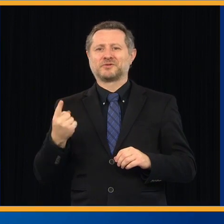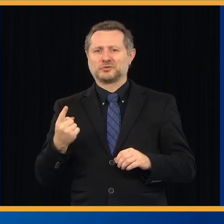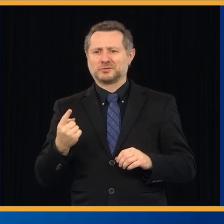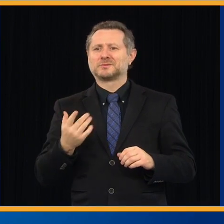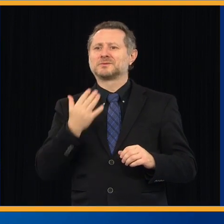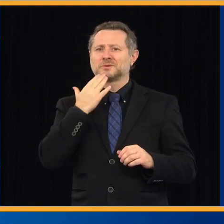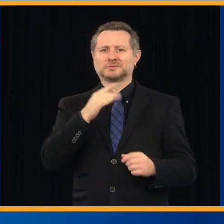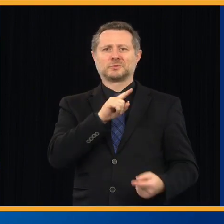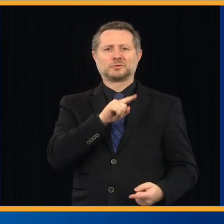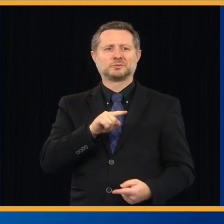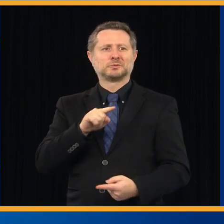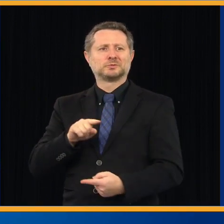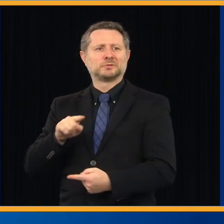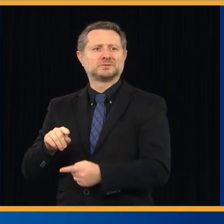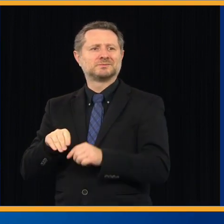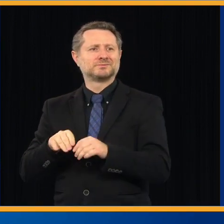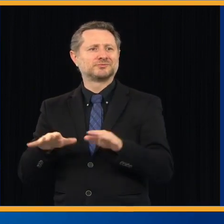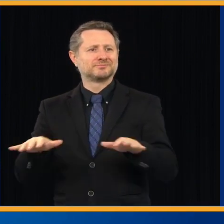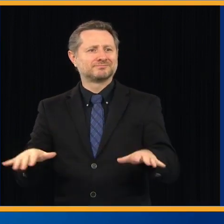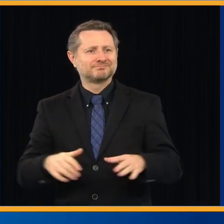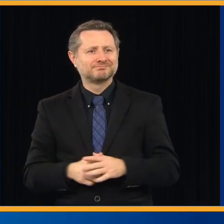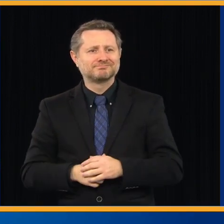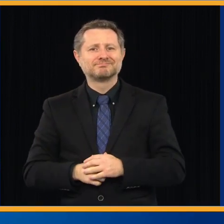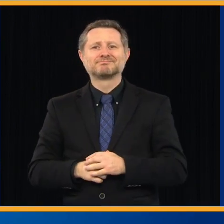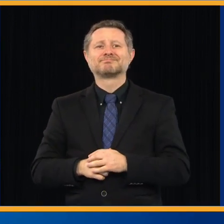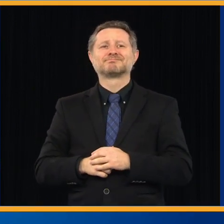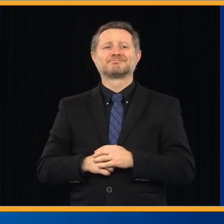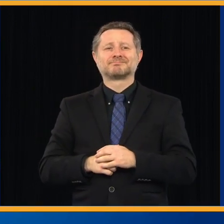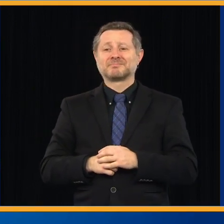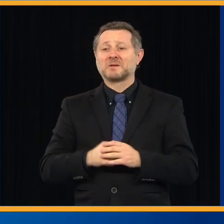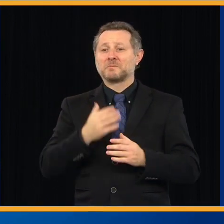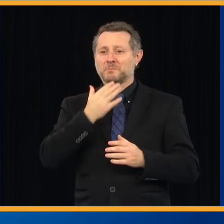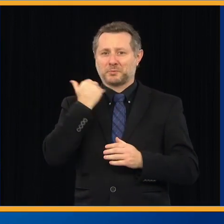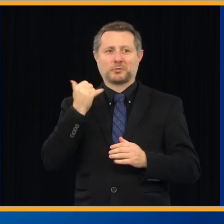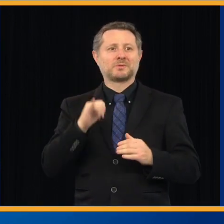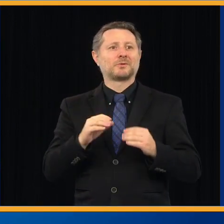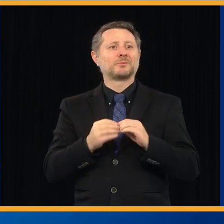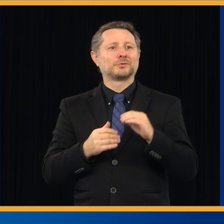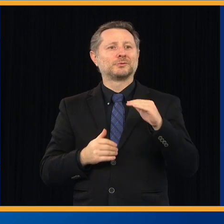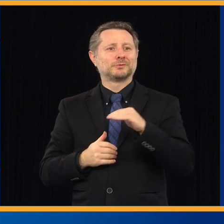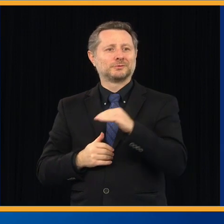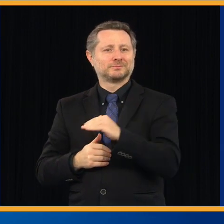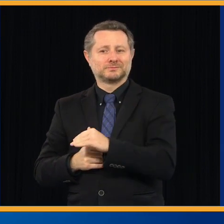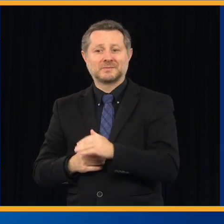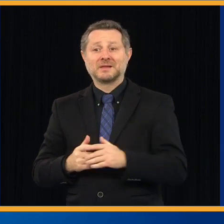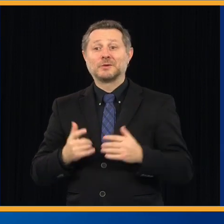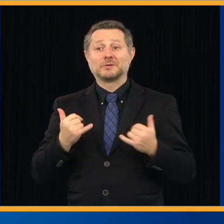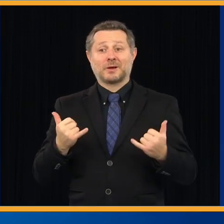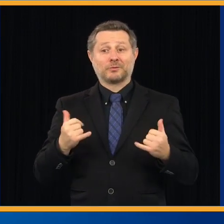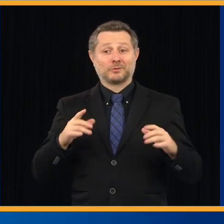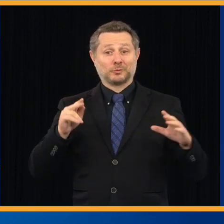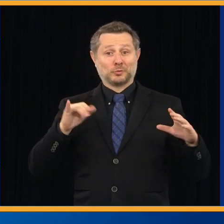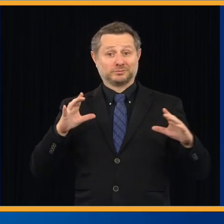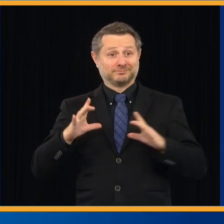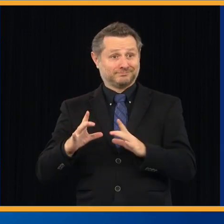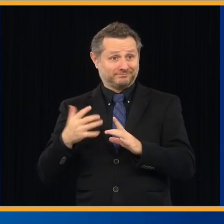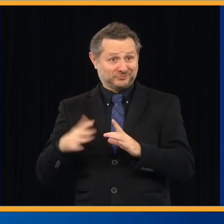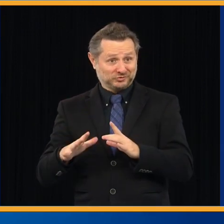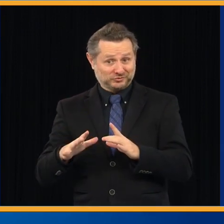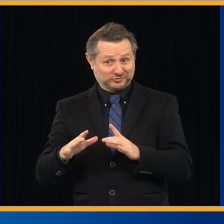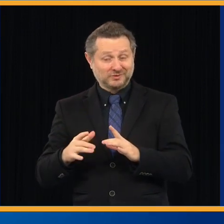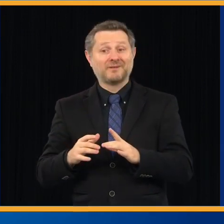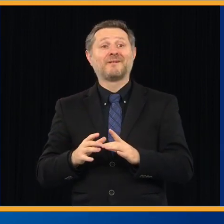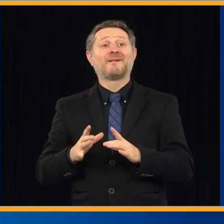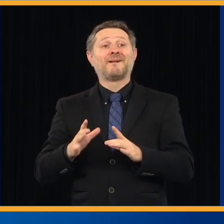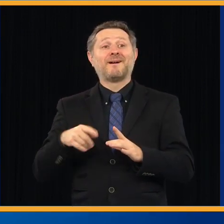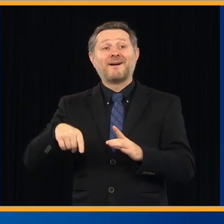will always want to see the number dropping rather than the number increasing. Within New York City, you